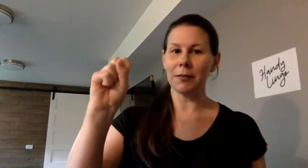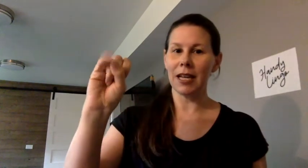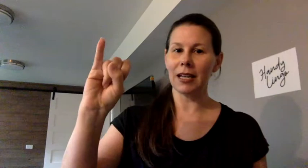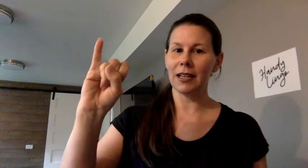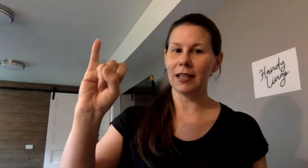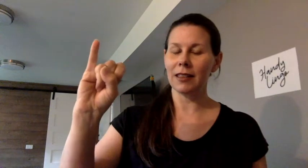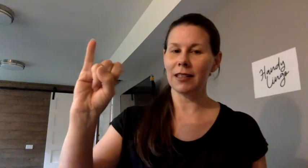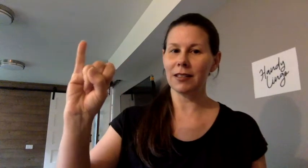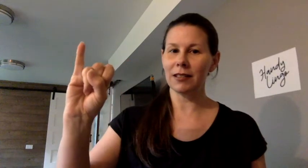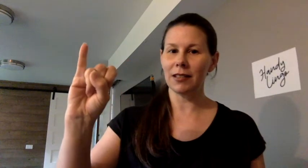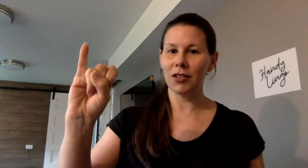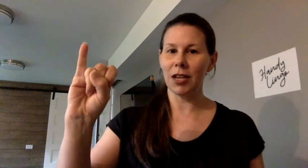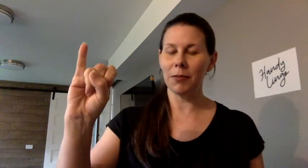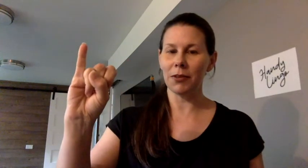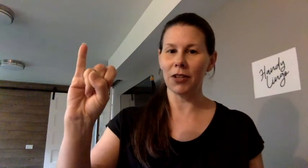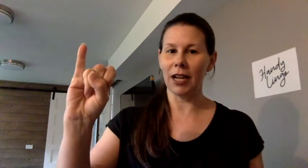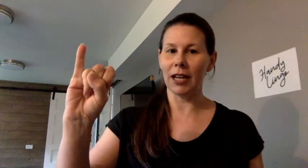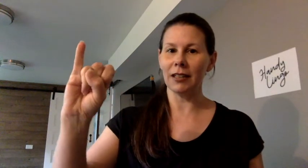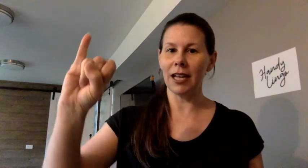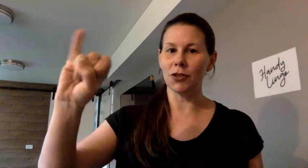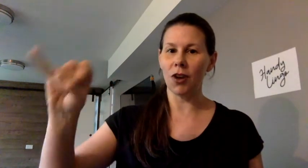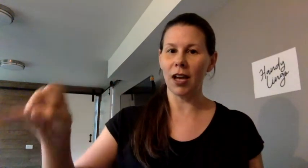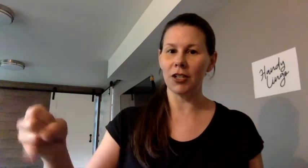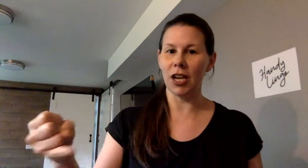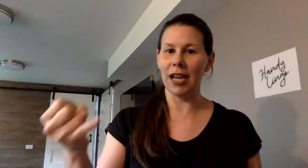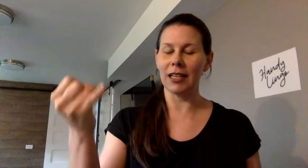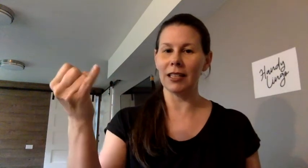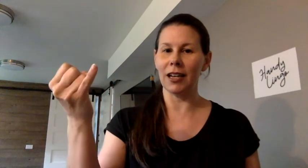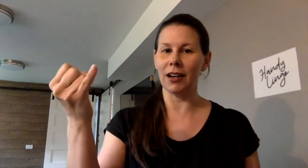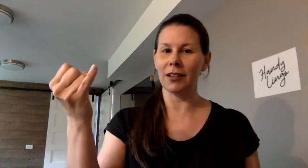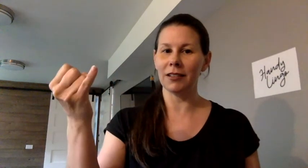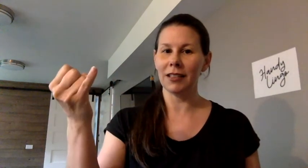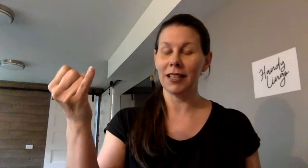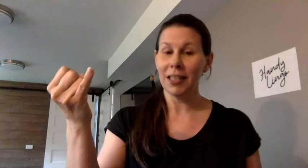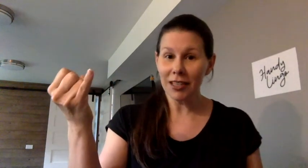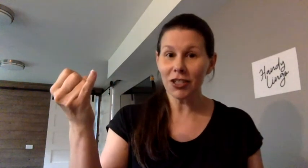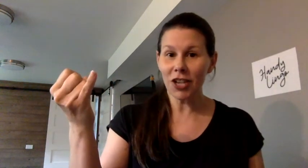make this shape with your hand and draw a J in the air. That's a J.